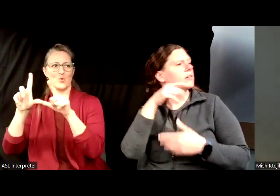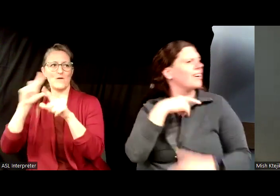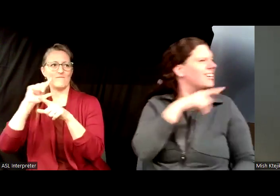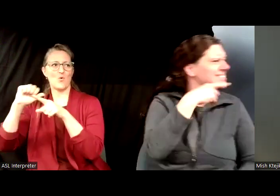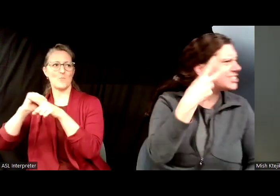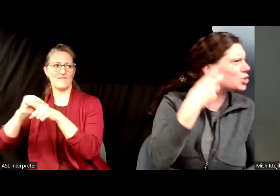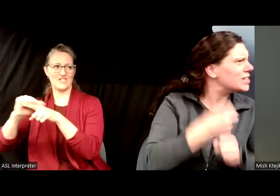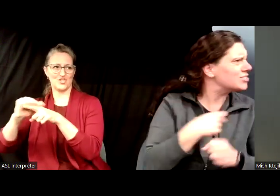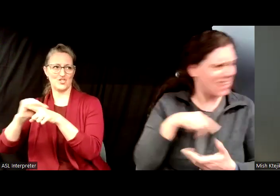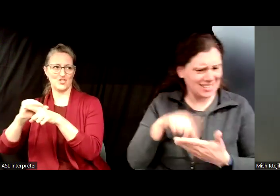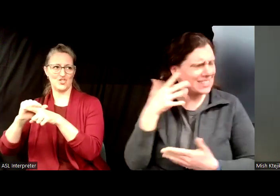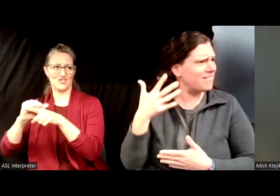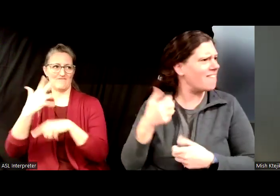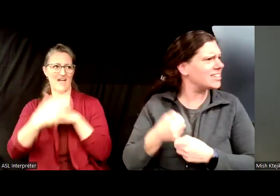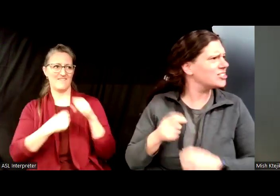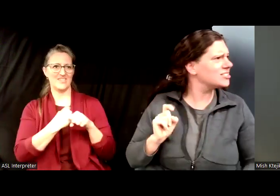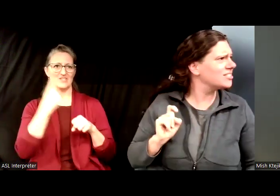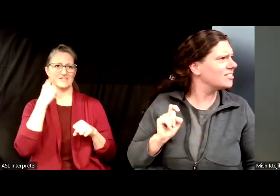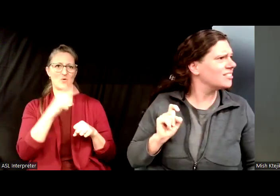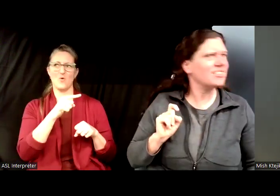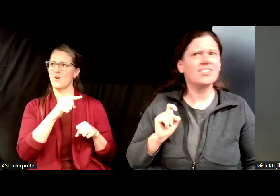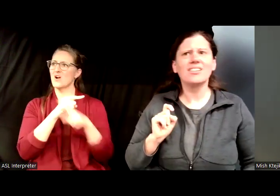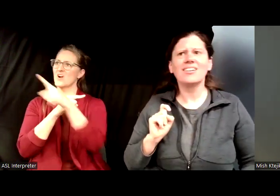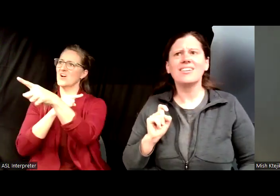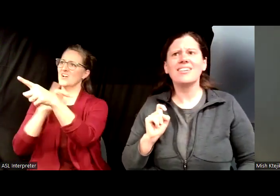2 renewals for provisionary. 5